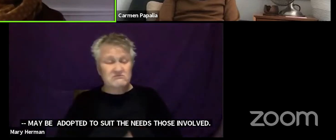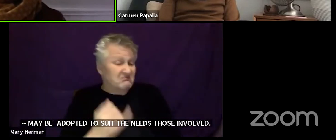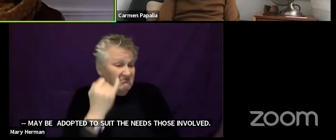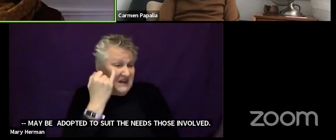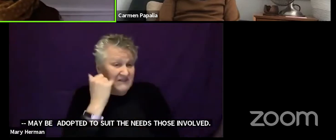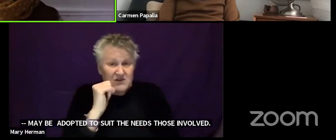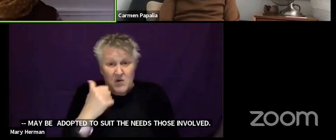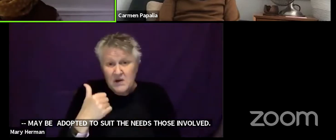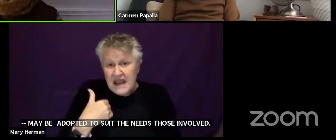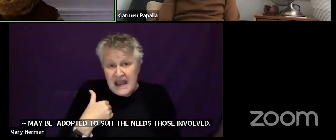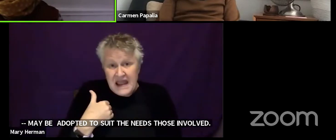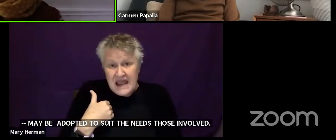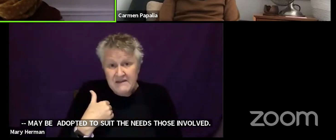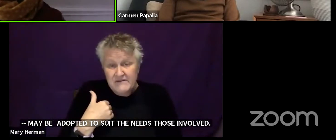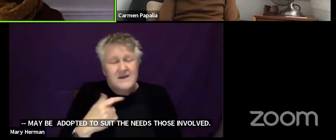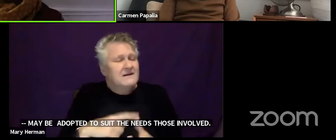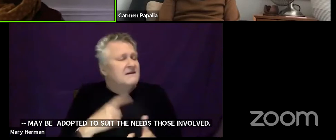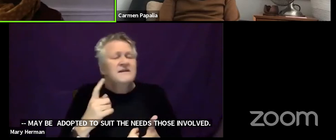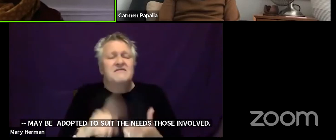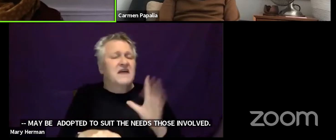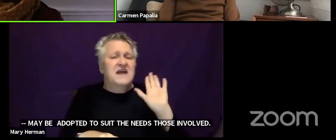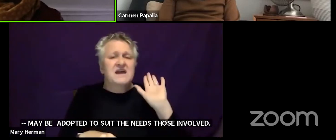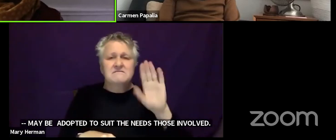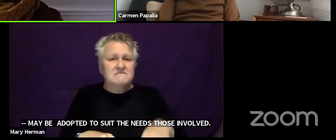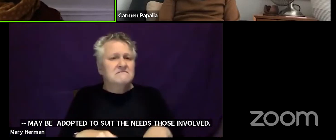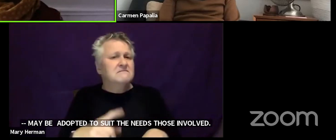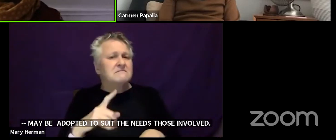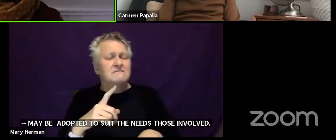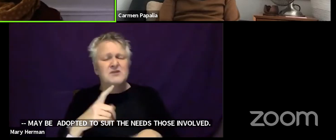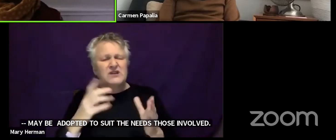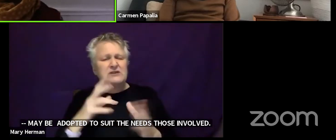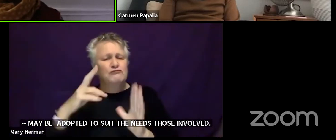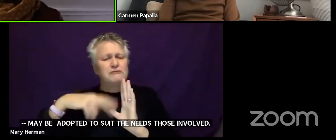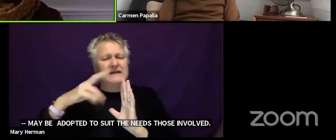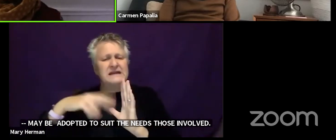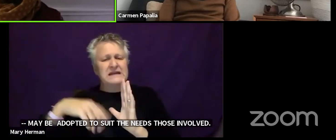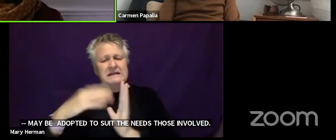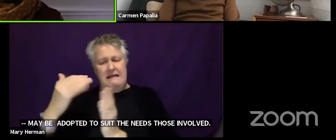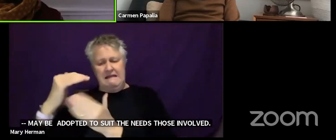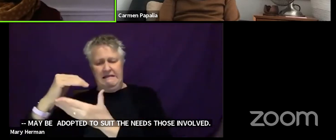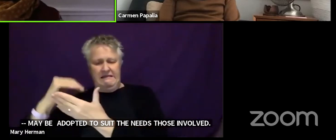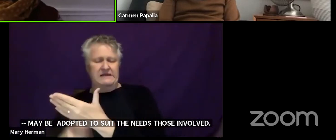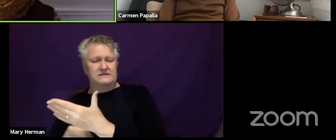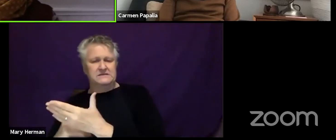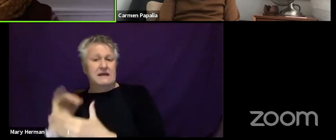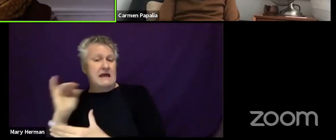the following instructions may be read as a meditation.